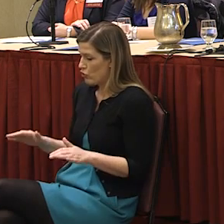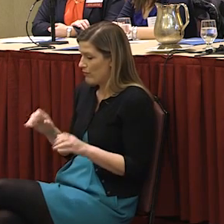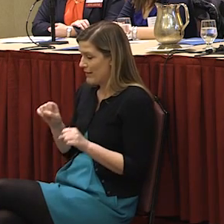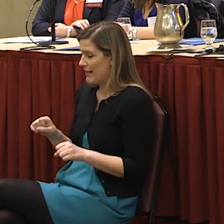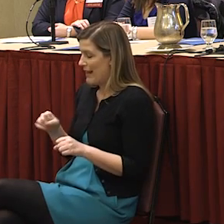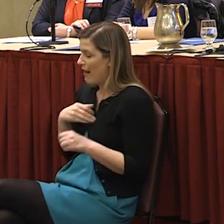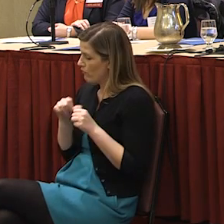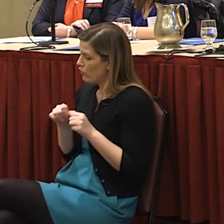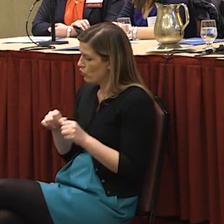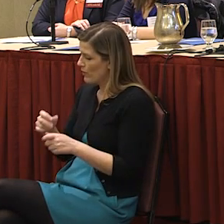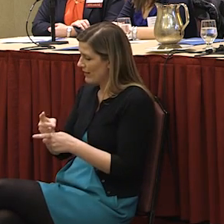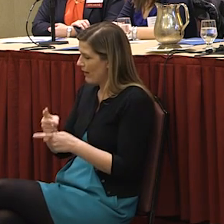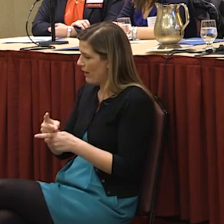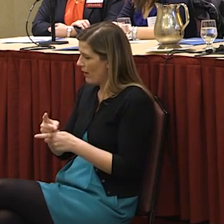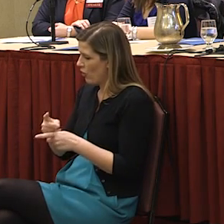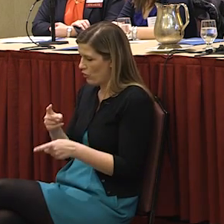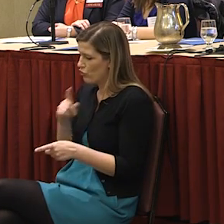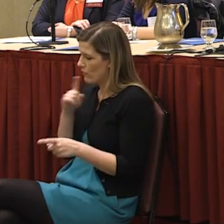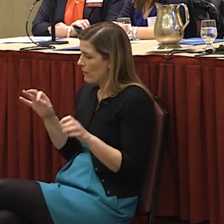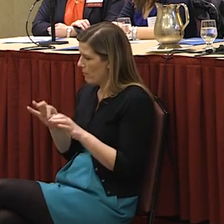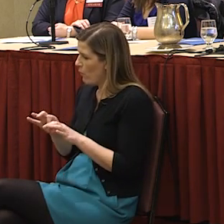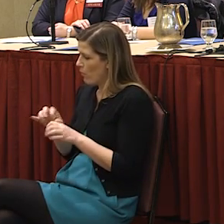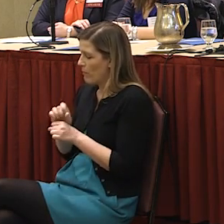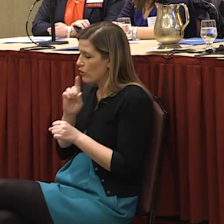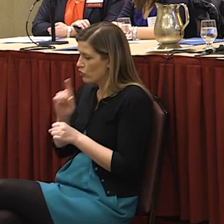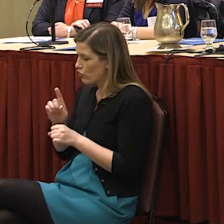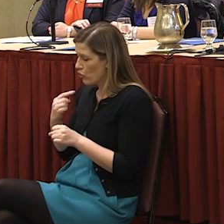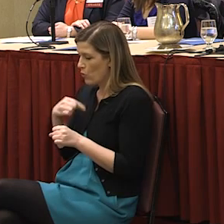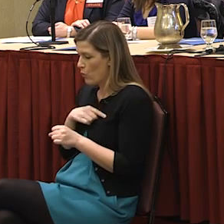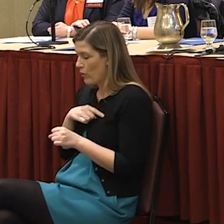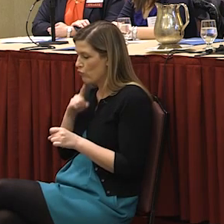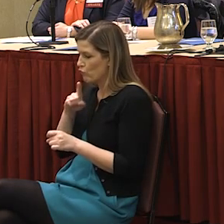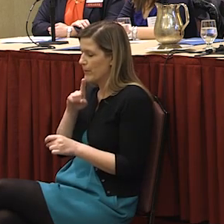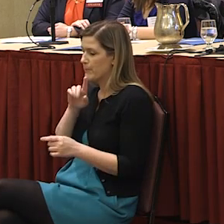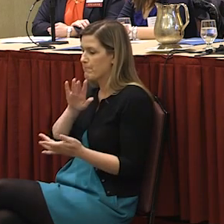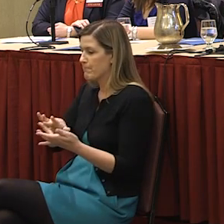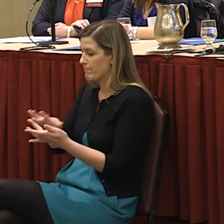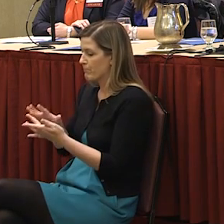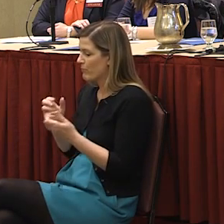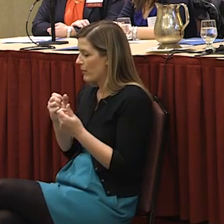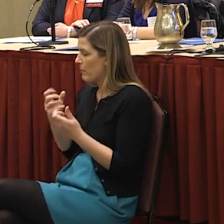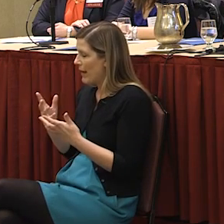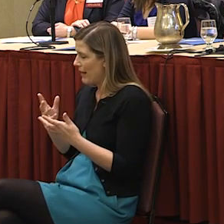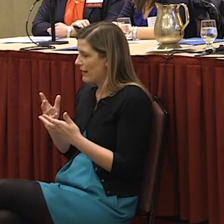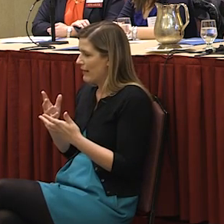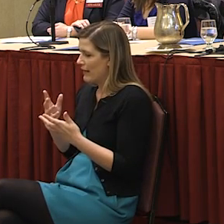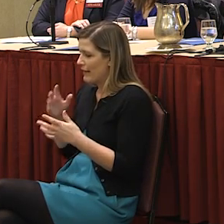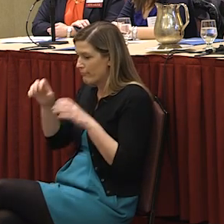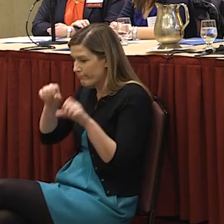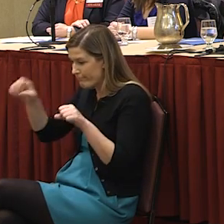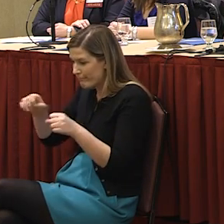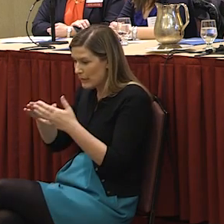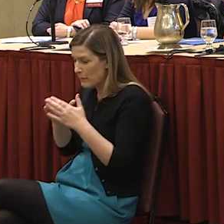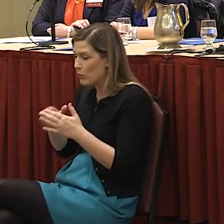can get that continuity of care. And that's really, really important to make sure that we're really reaching many aspects, reaching out into the community